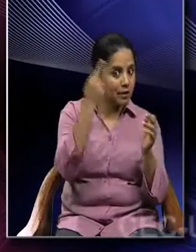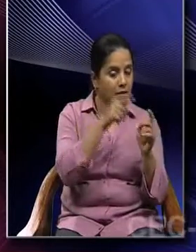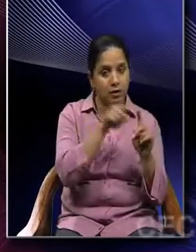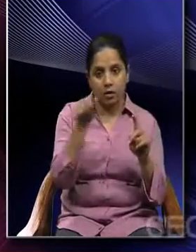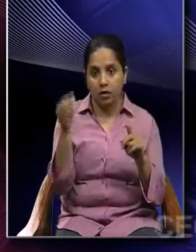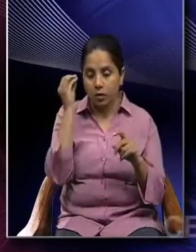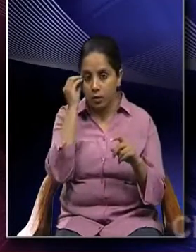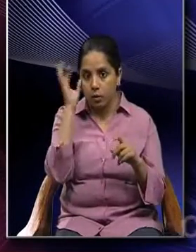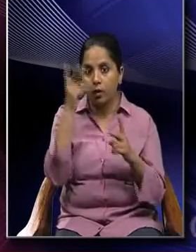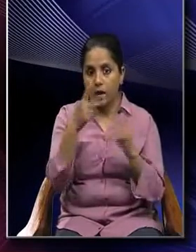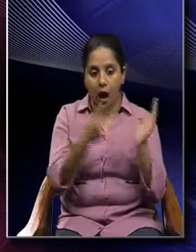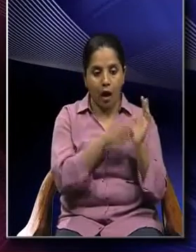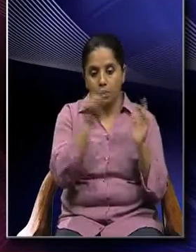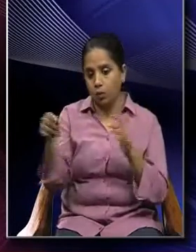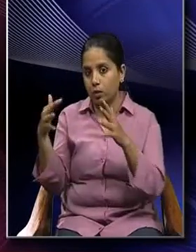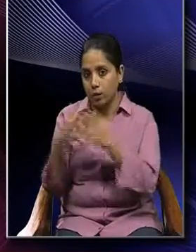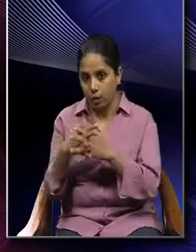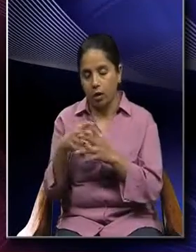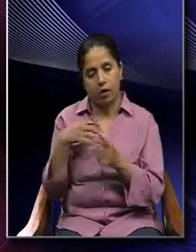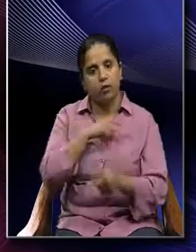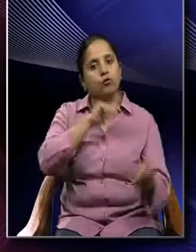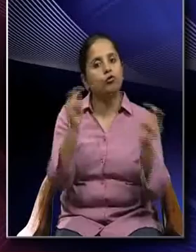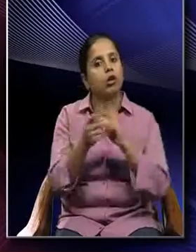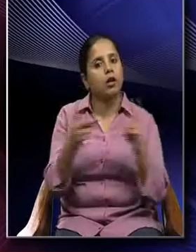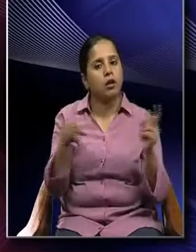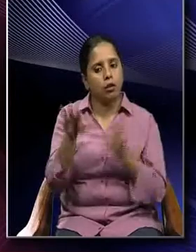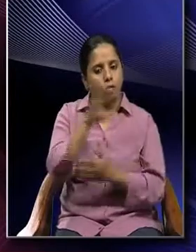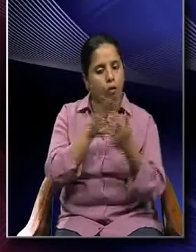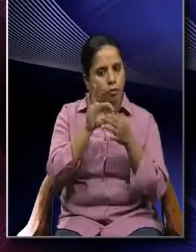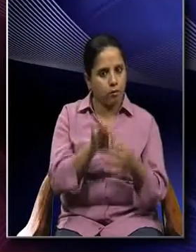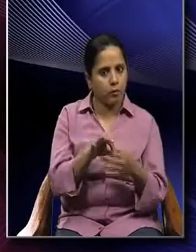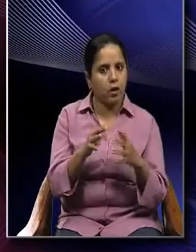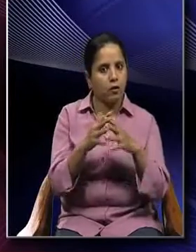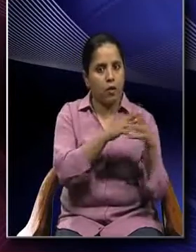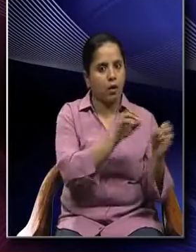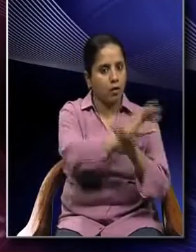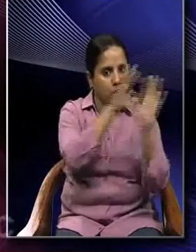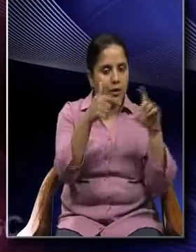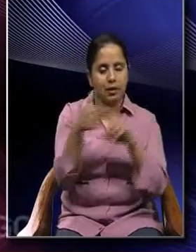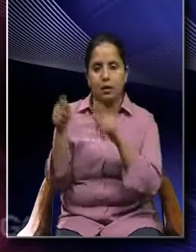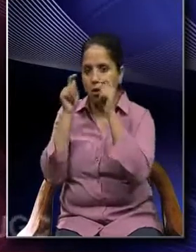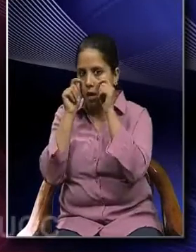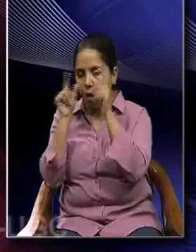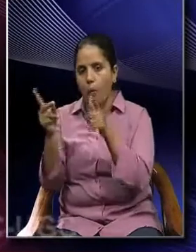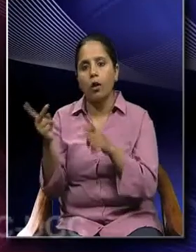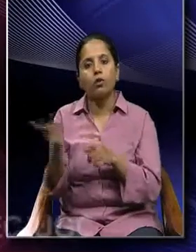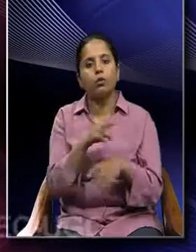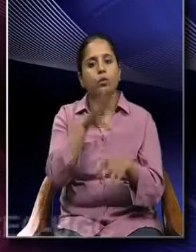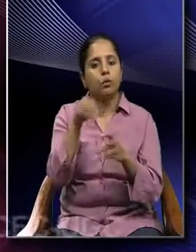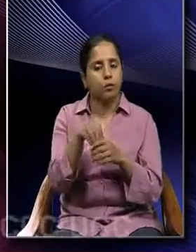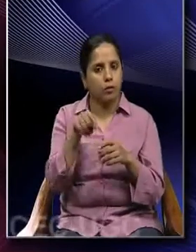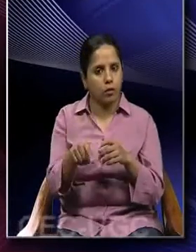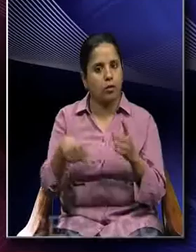going to make a shift. So they represent a combination of Western enlightenment and Eastern awakening, which is the combination